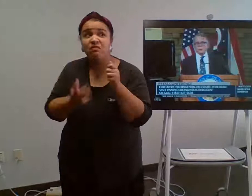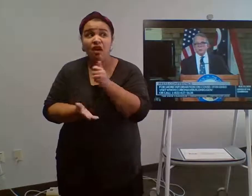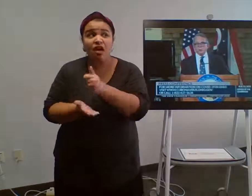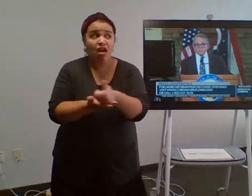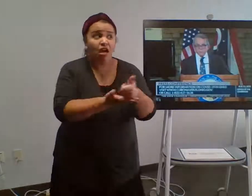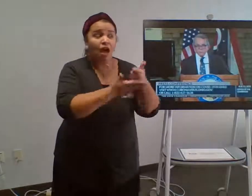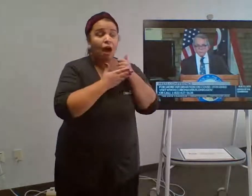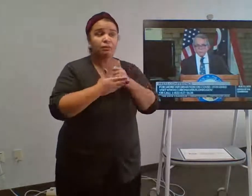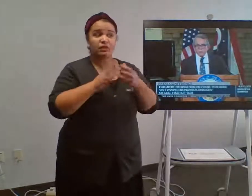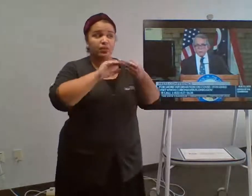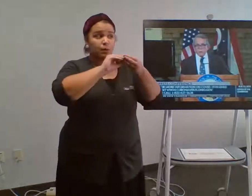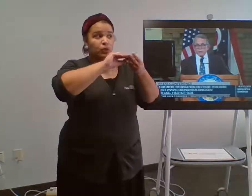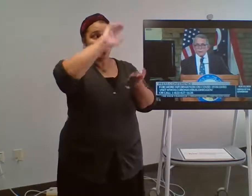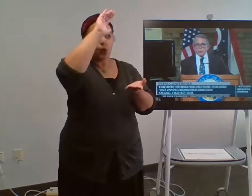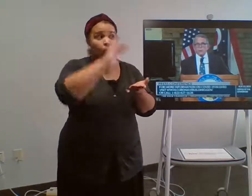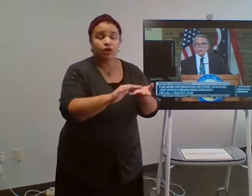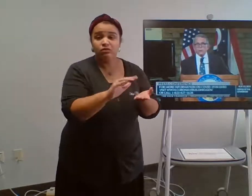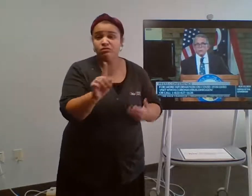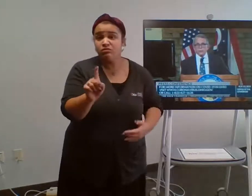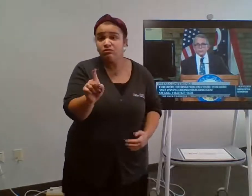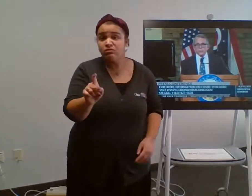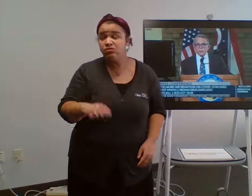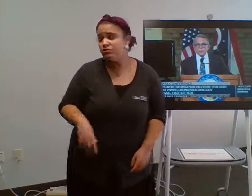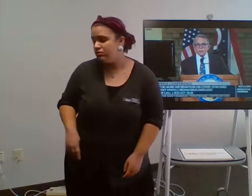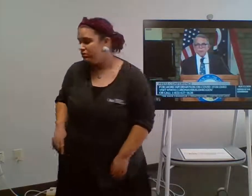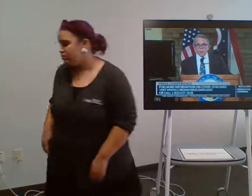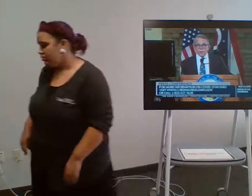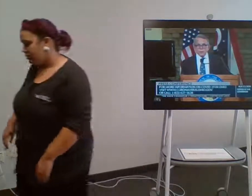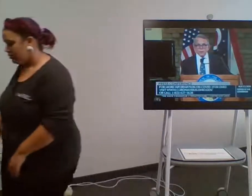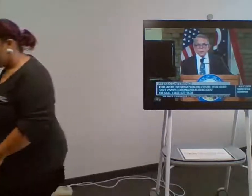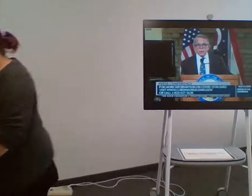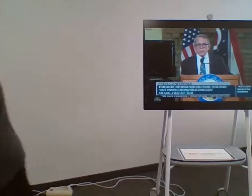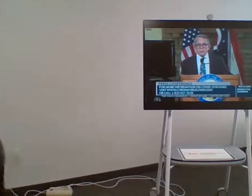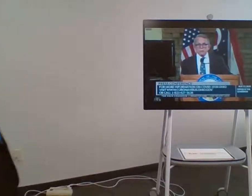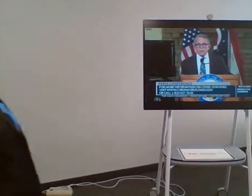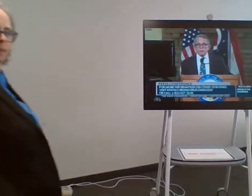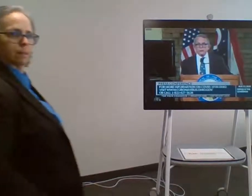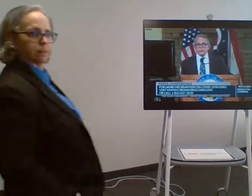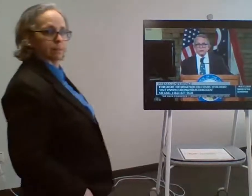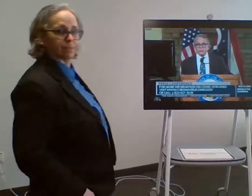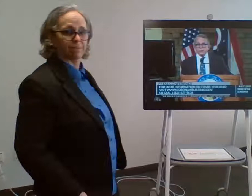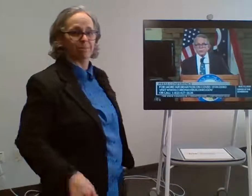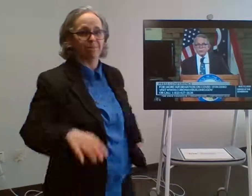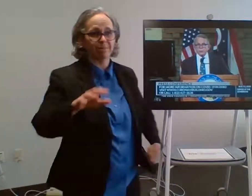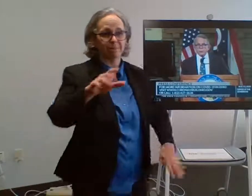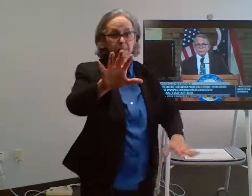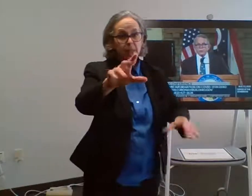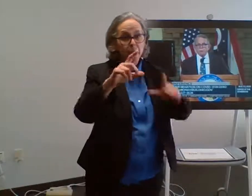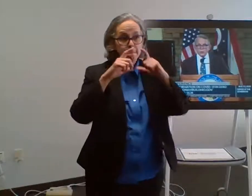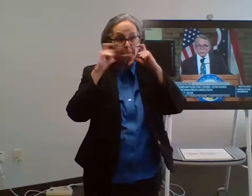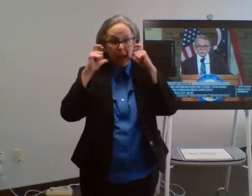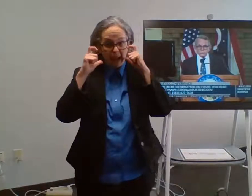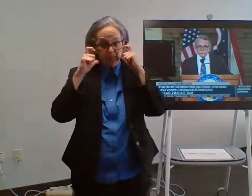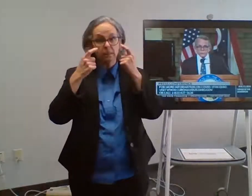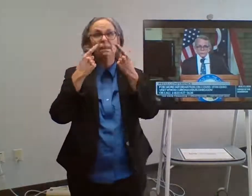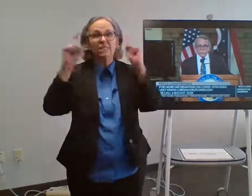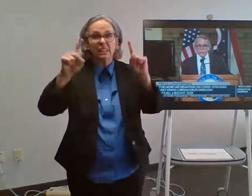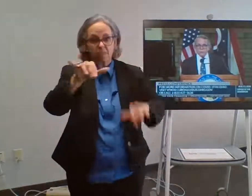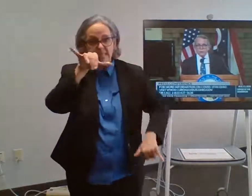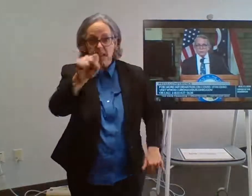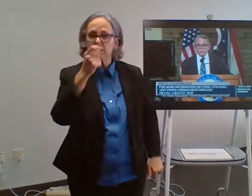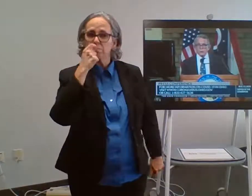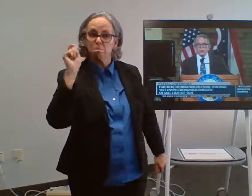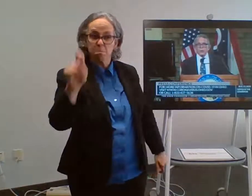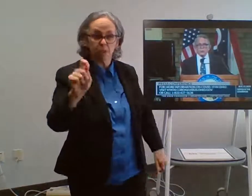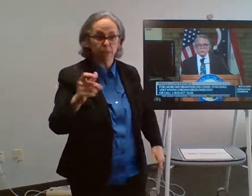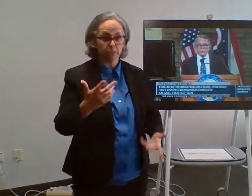Well, masks are effective, and we've seen a decline in the parts of the state where they've been used the most, and